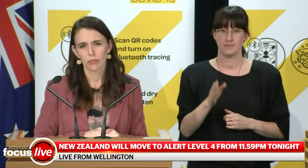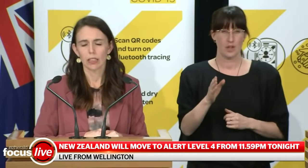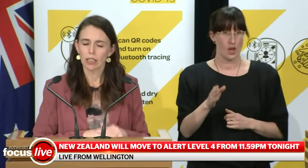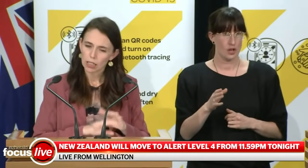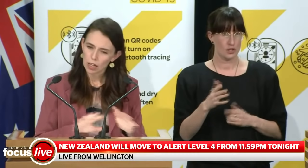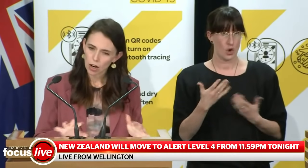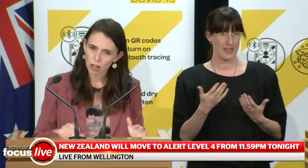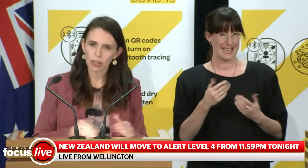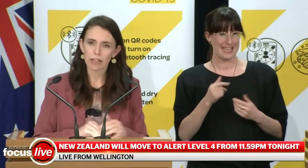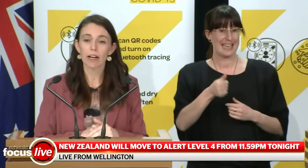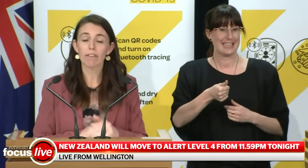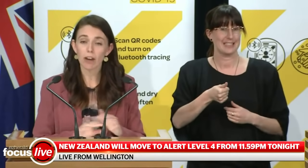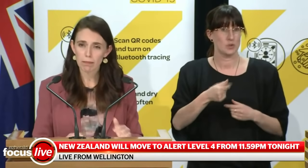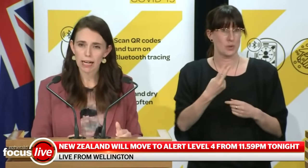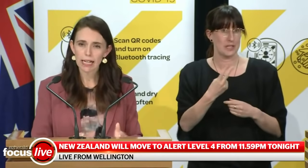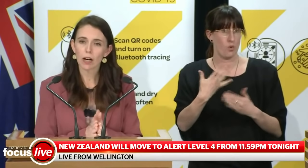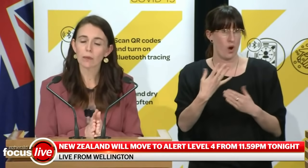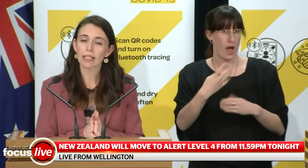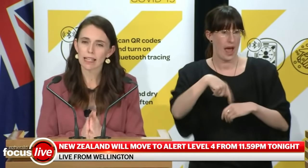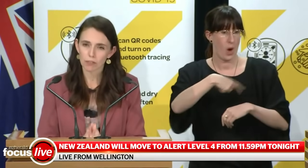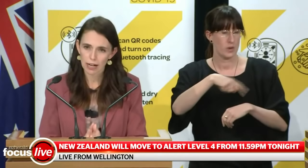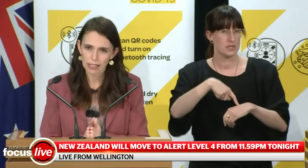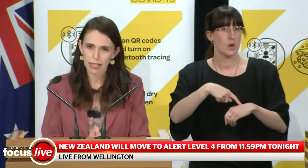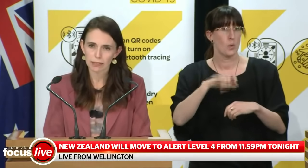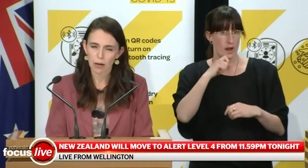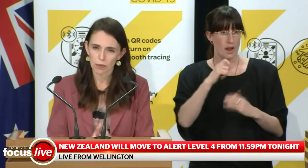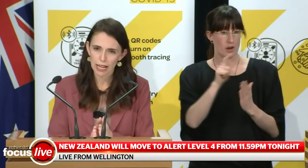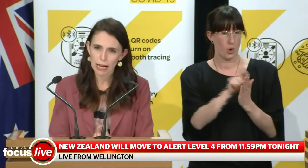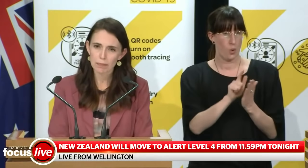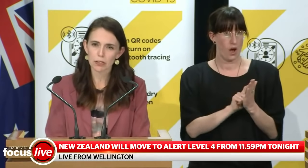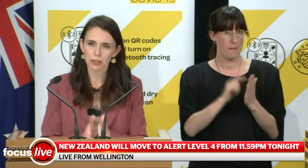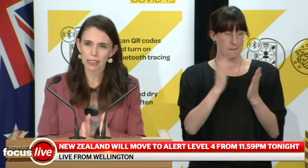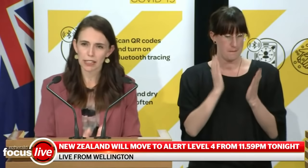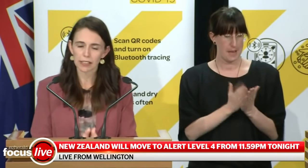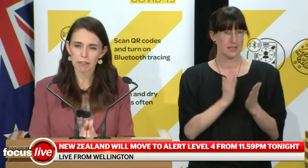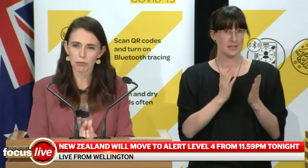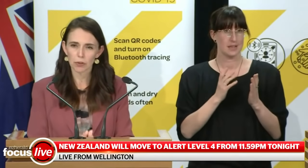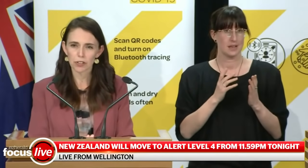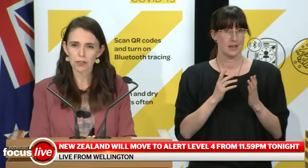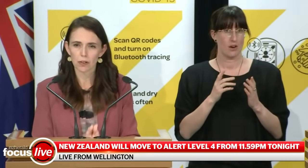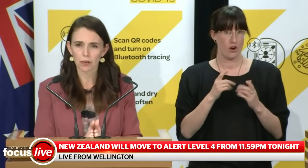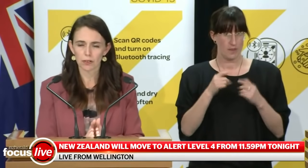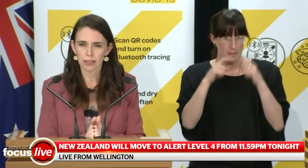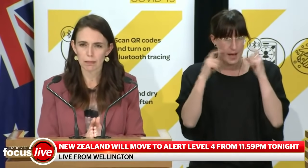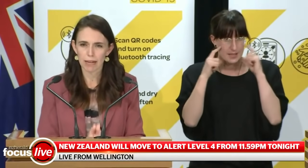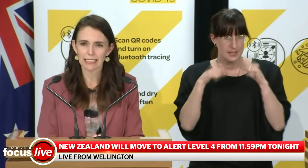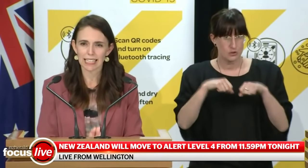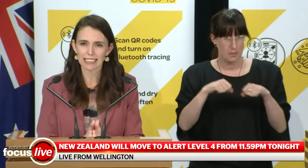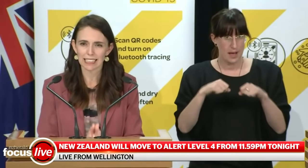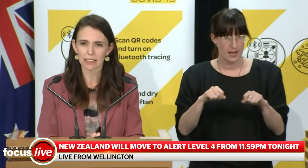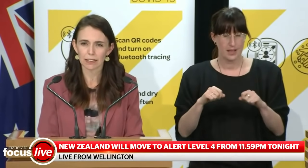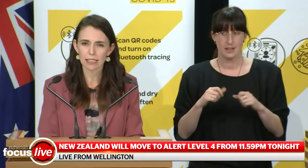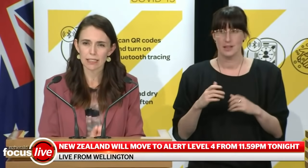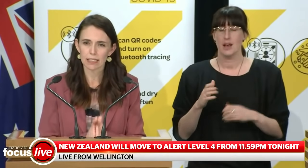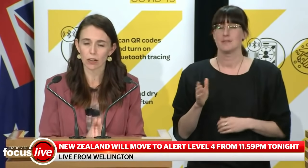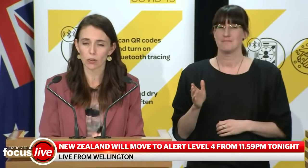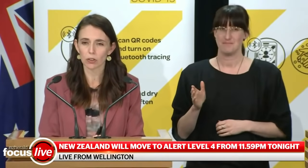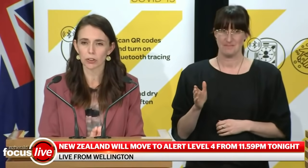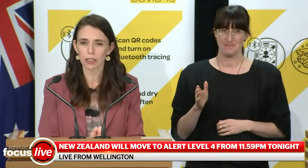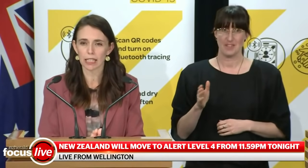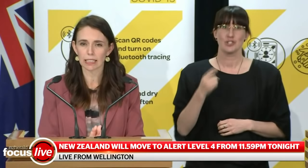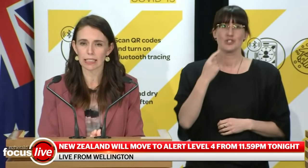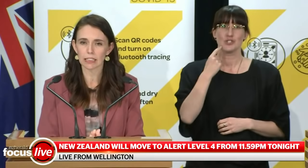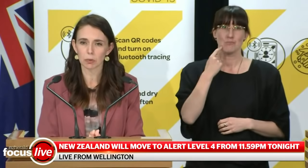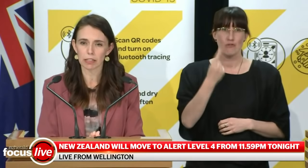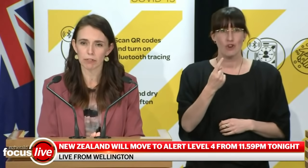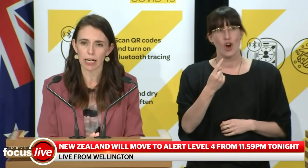scanning for supermarket trips? Oh, if I may, I would rather come down with absolute clarity for you on the mandated areas, and I'll look